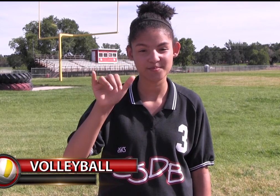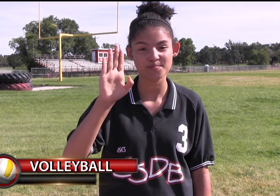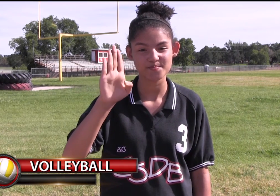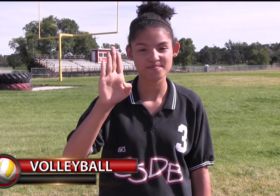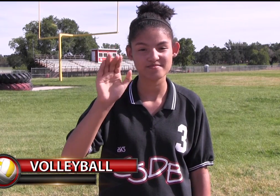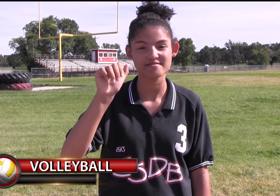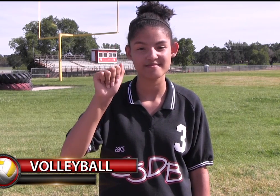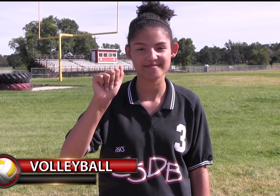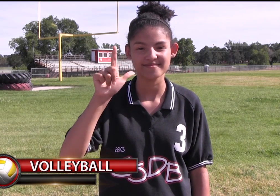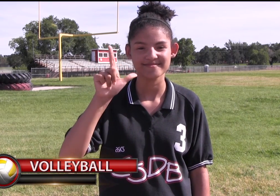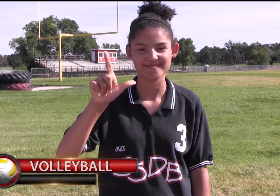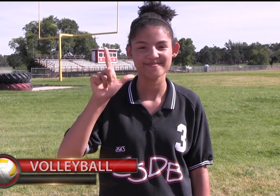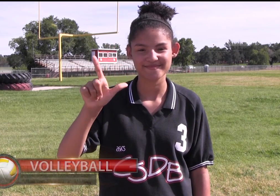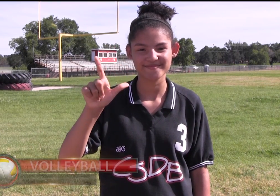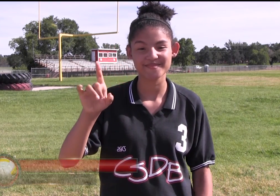Volleyball.